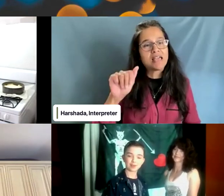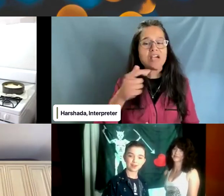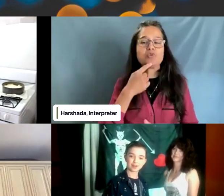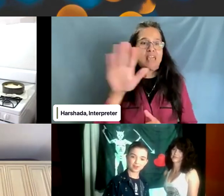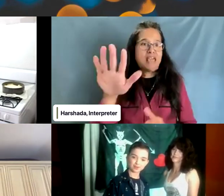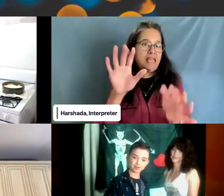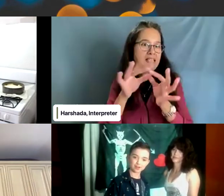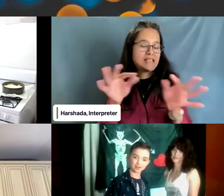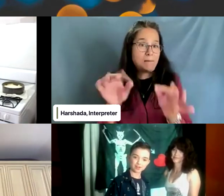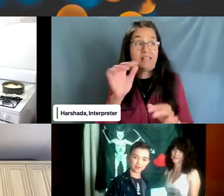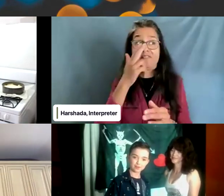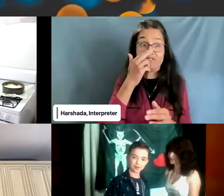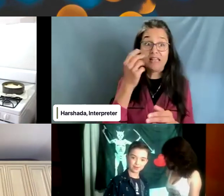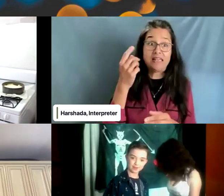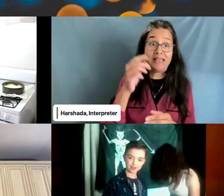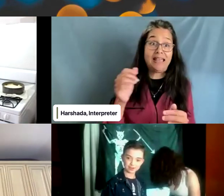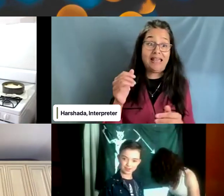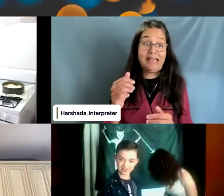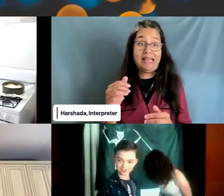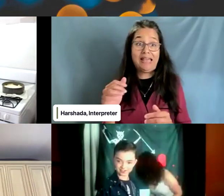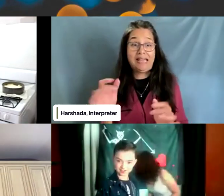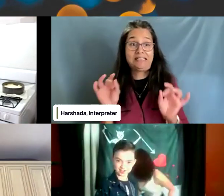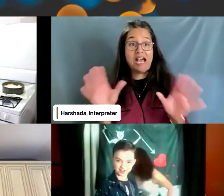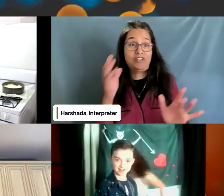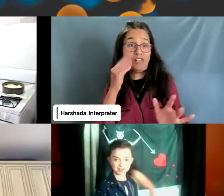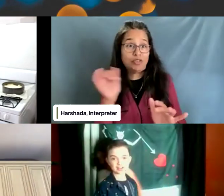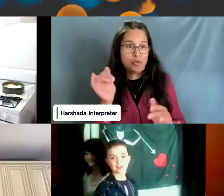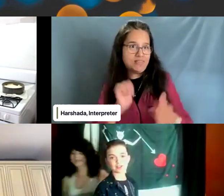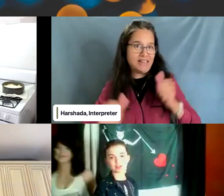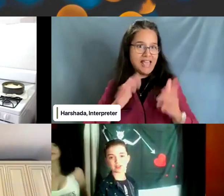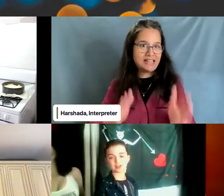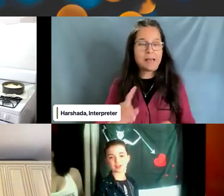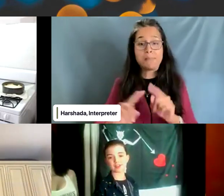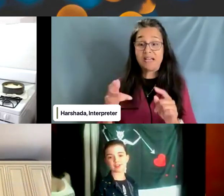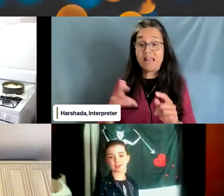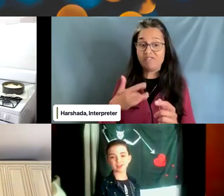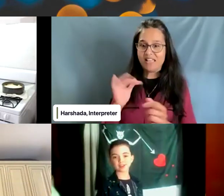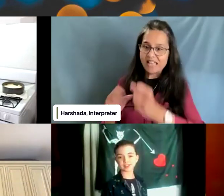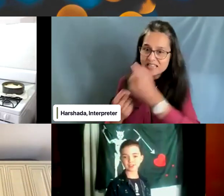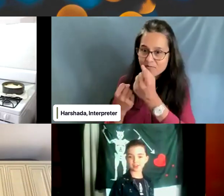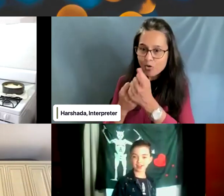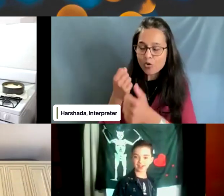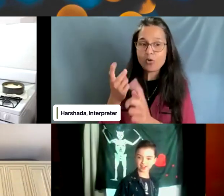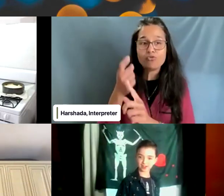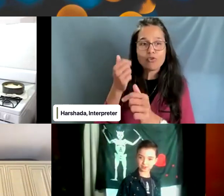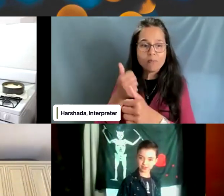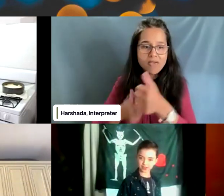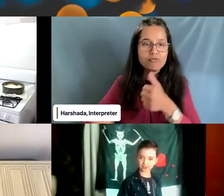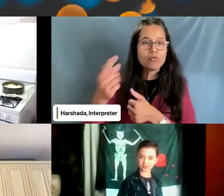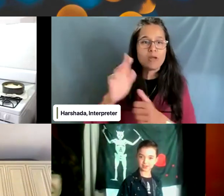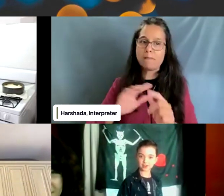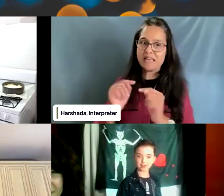it was so harrowing as an actor. But then to feel that support from everybody was really nice as